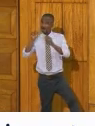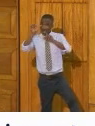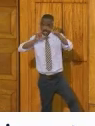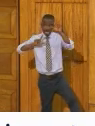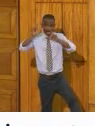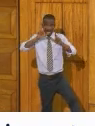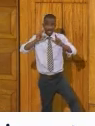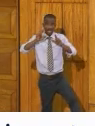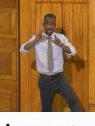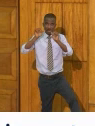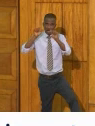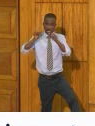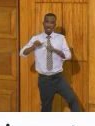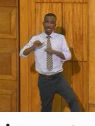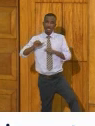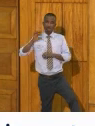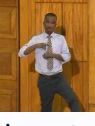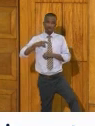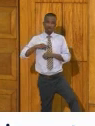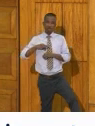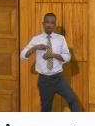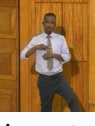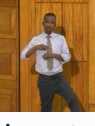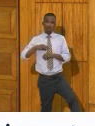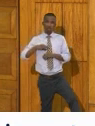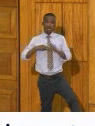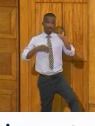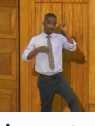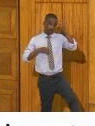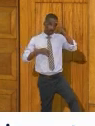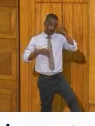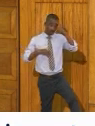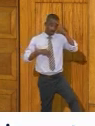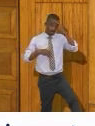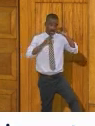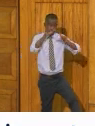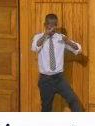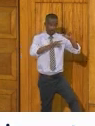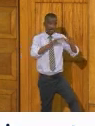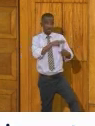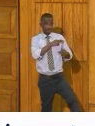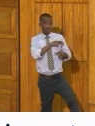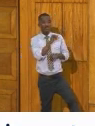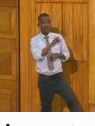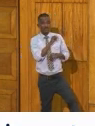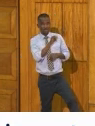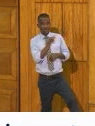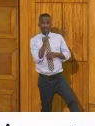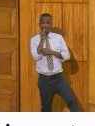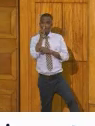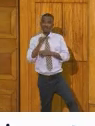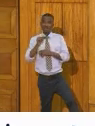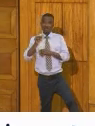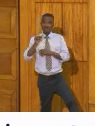can benefit from the duty waiver that the public laboratories are benefiting from. And also, the private